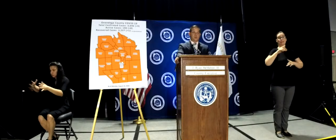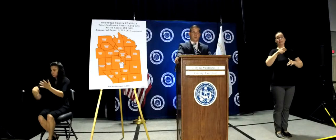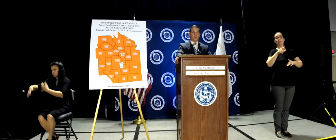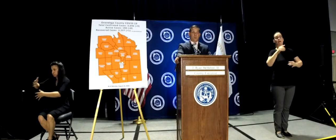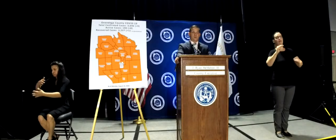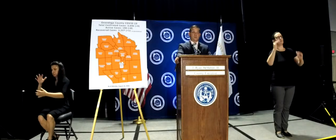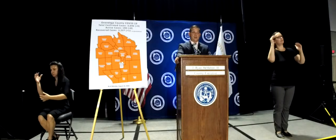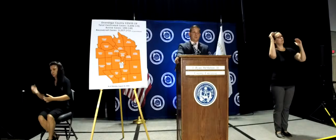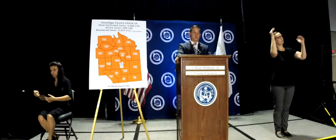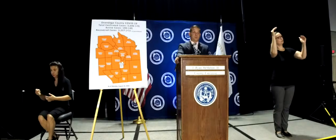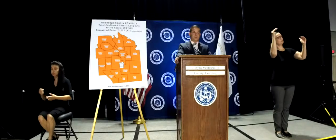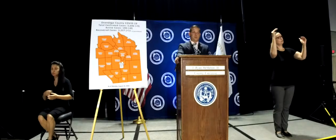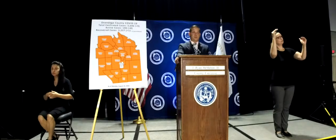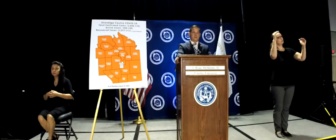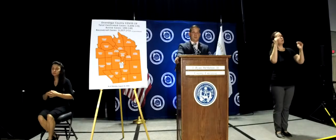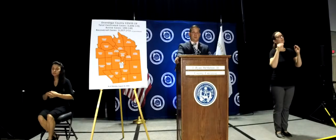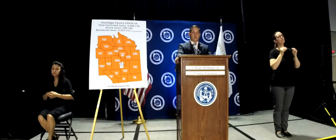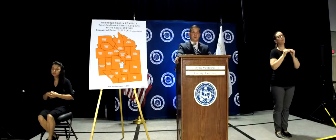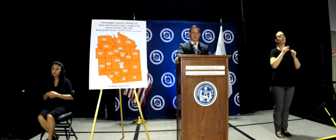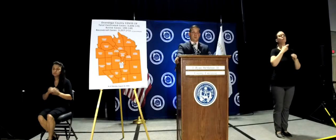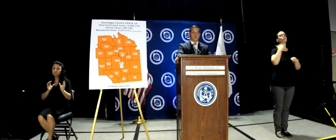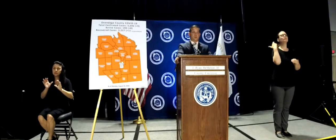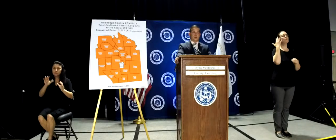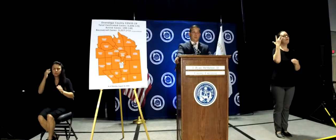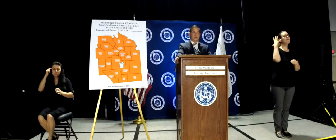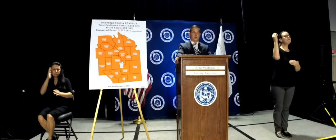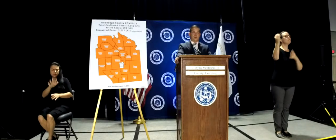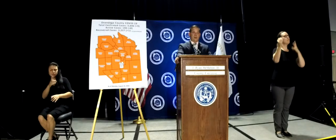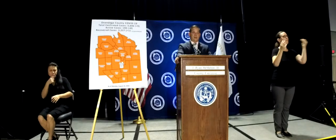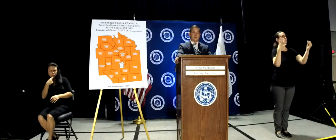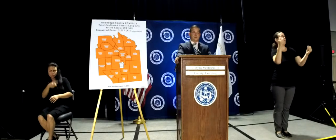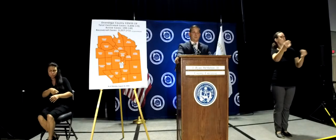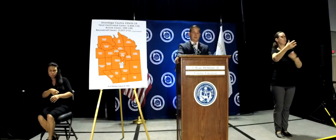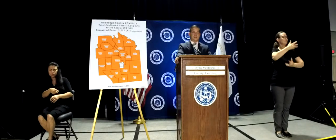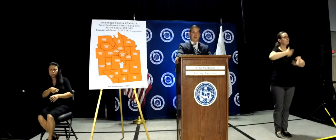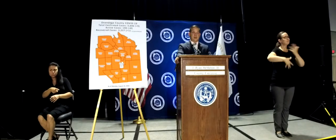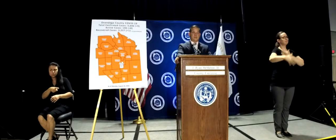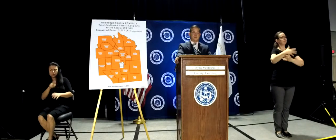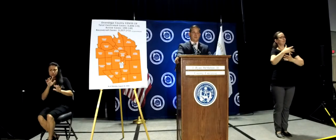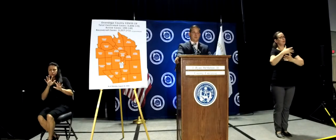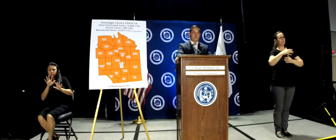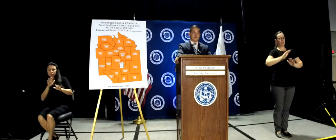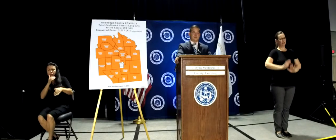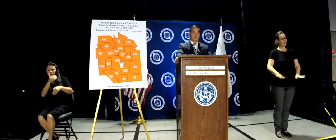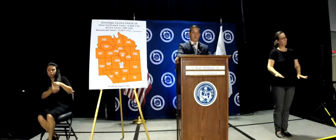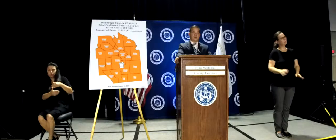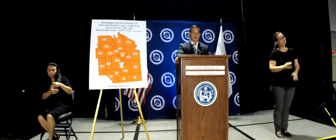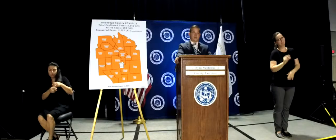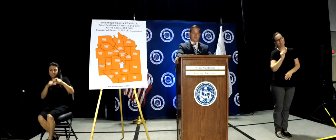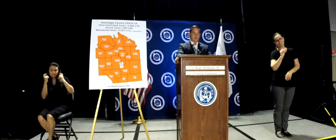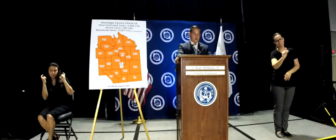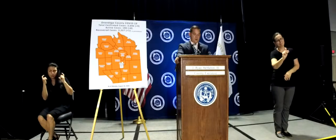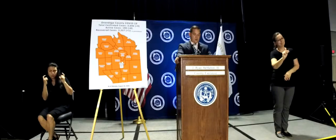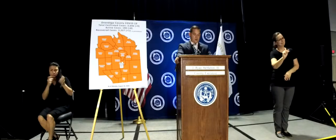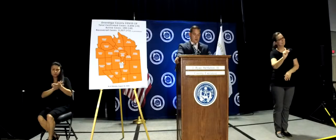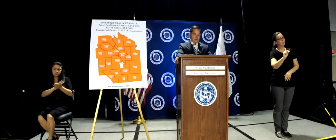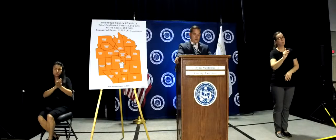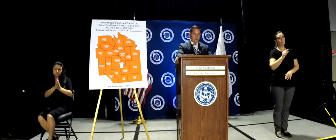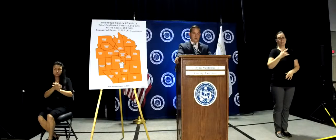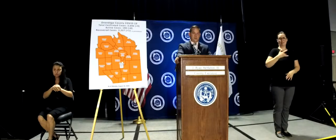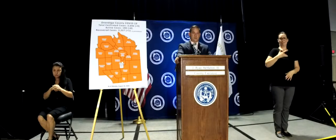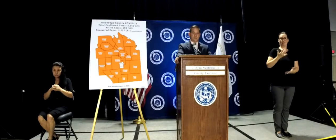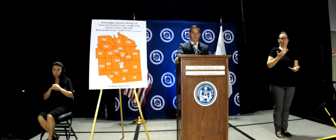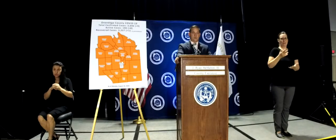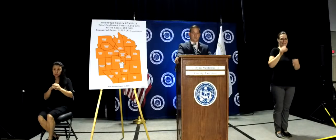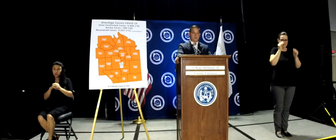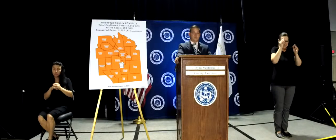individuals. There's a little bit more risk to that, so people should continue to do the right thing. Wear your masks, sanitize, physically distance when you're in areas that